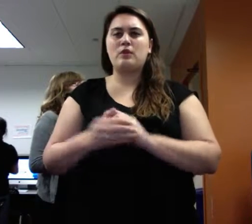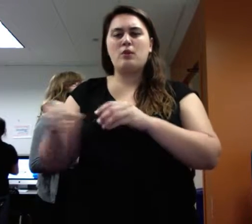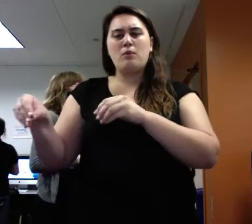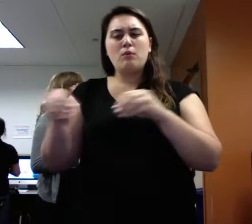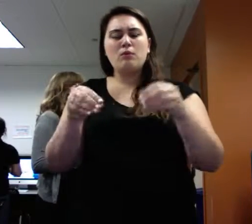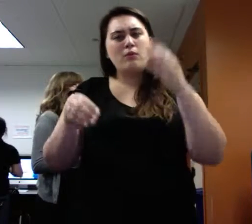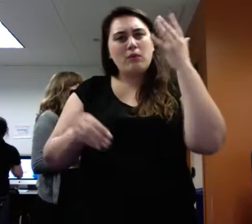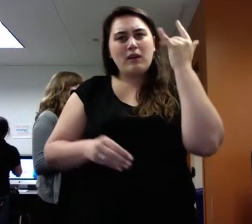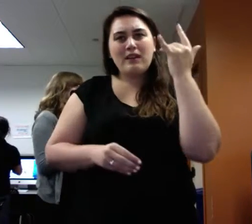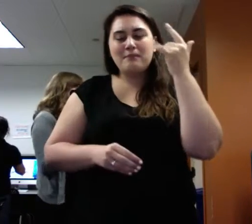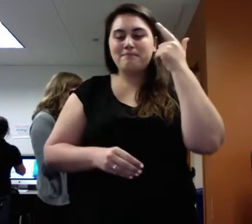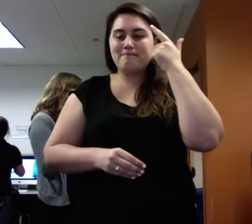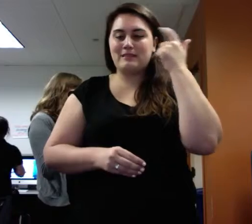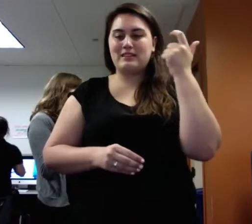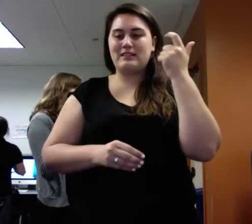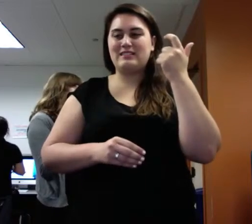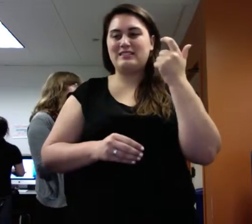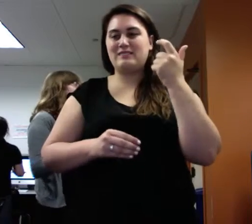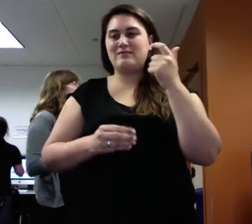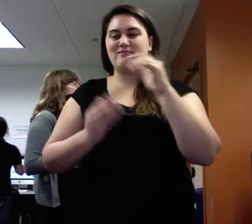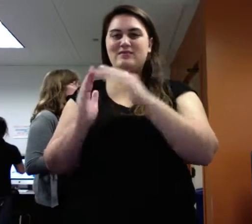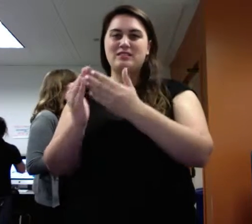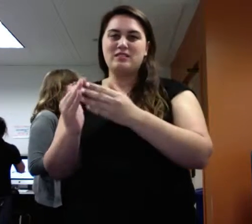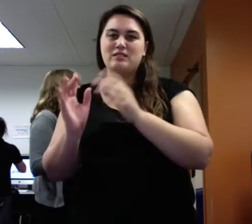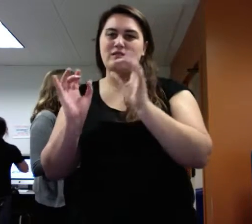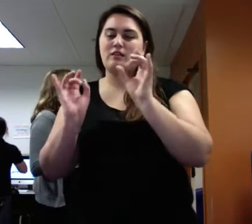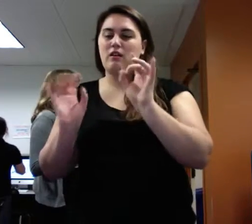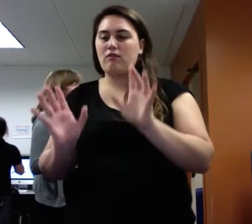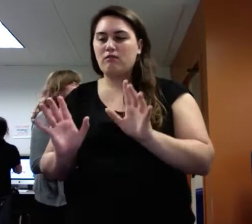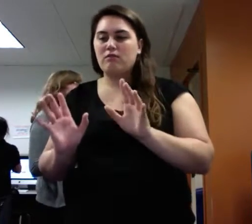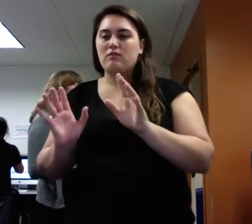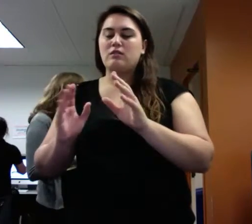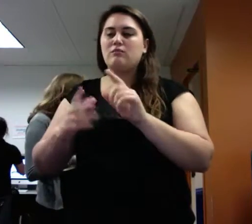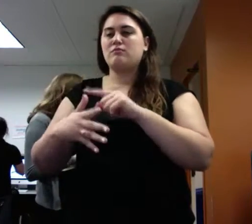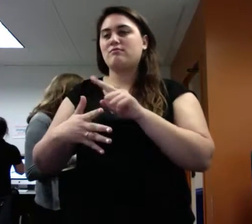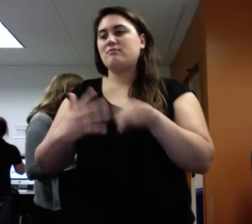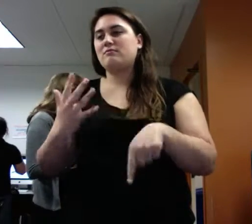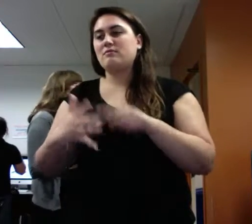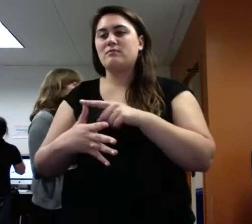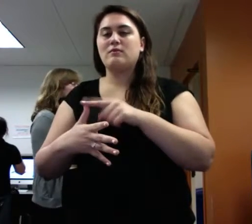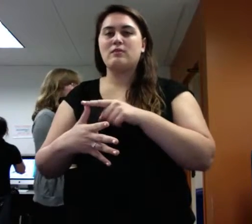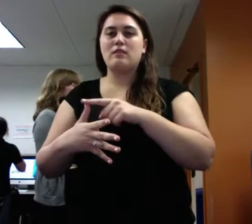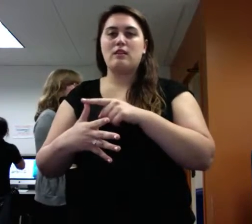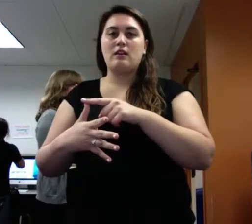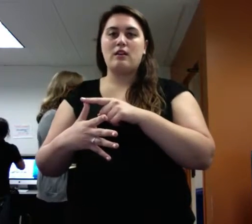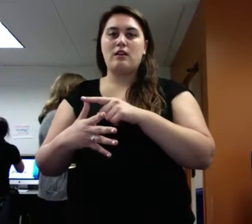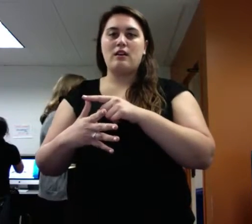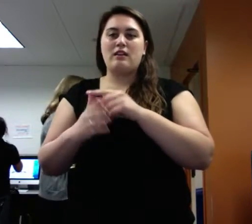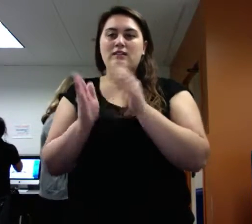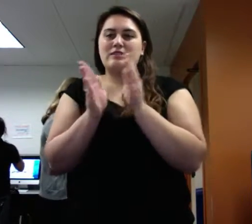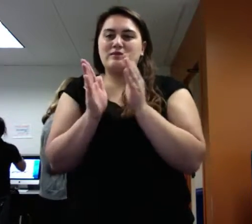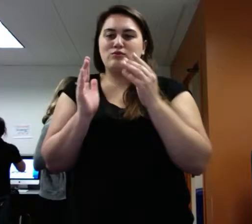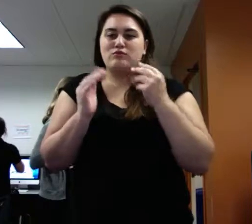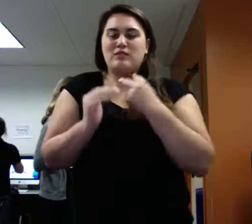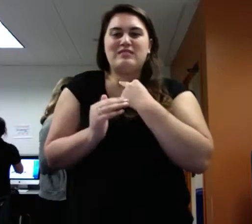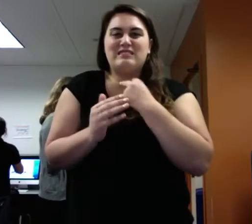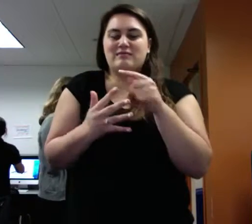cities. Traffic congestion, crowded living conditions, and pollution made many city